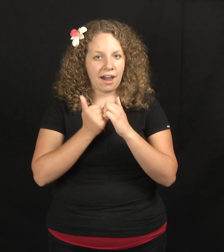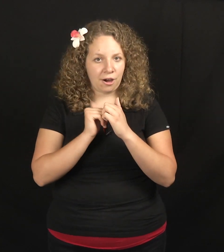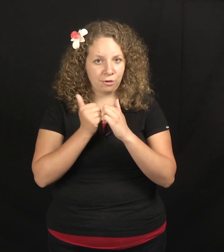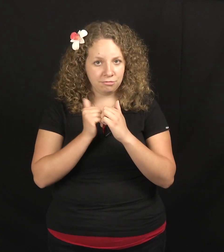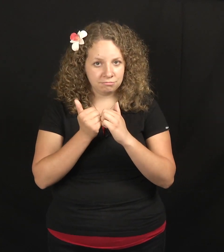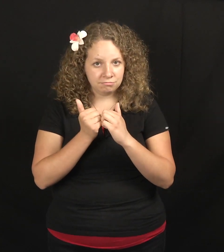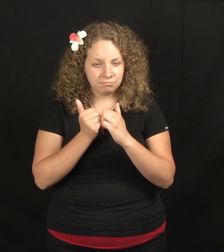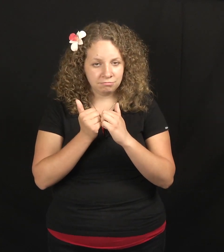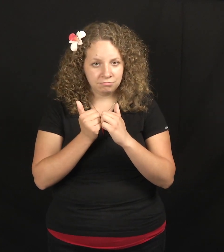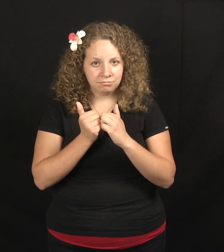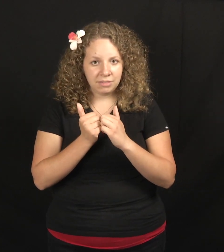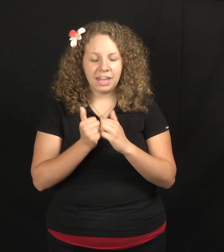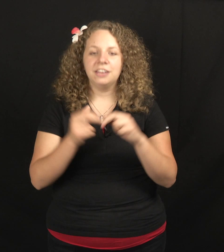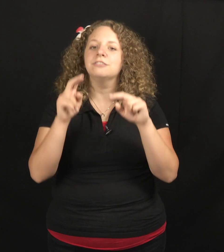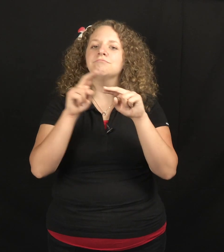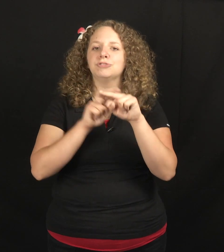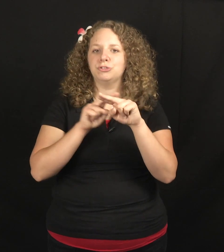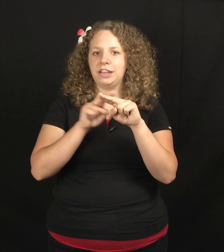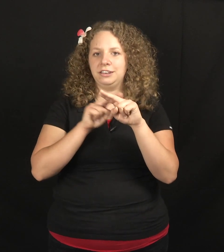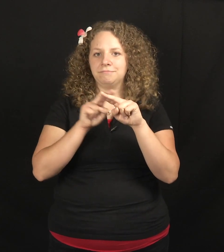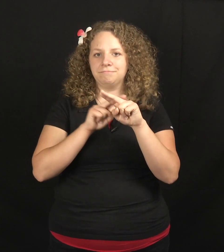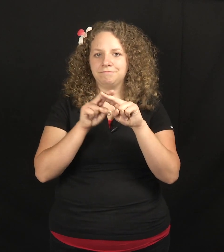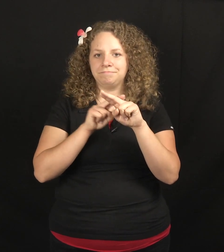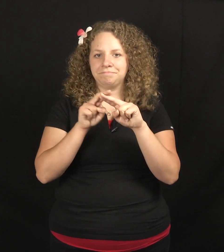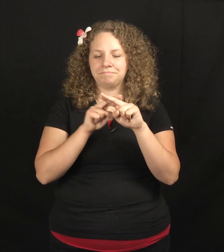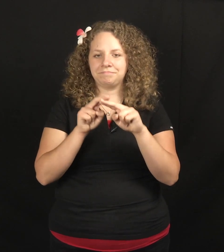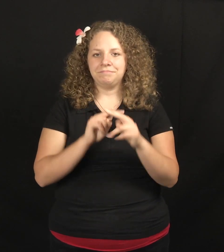how, and train.